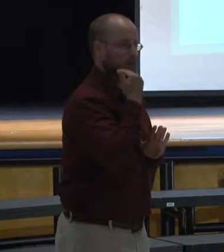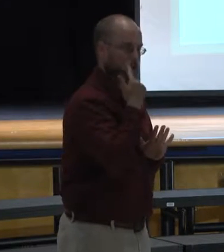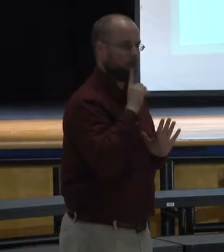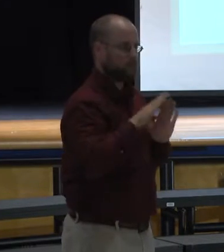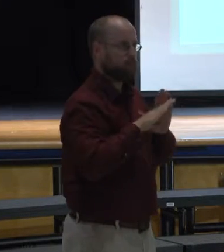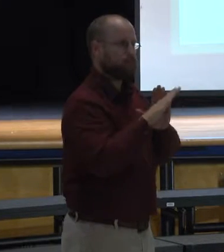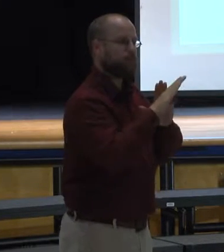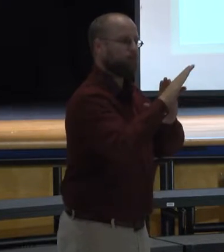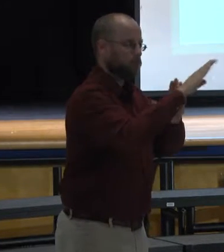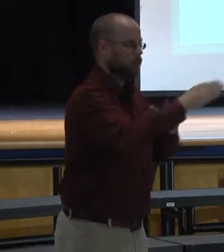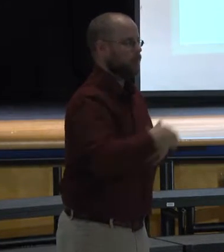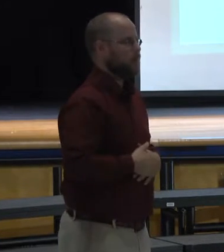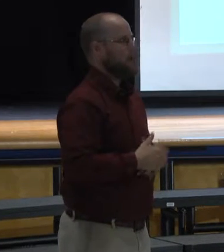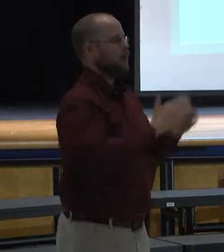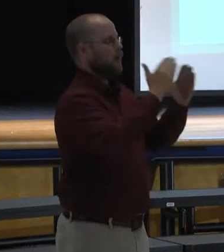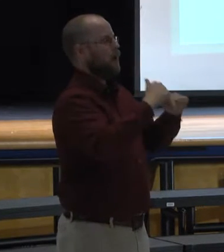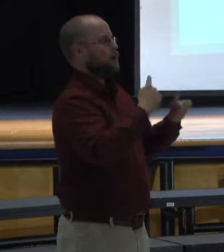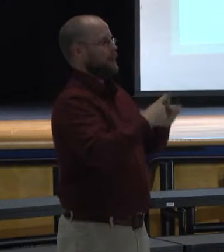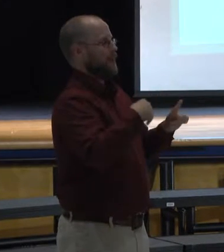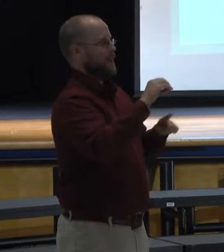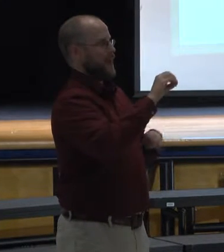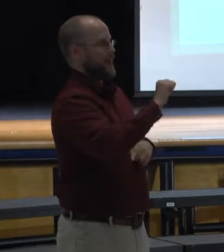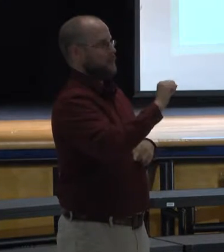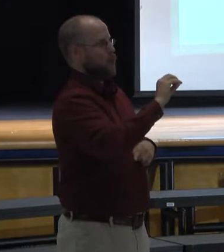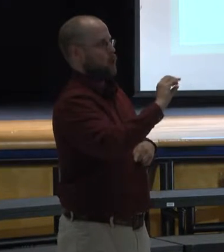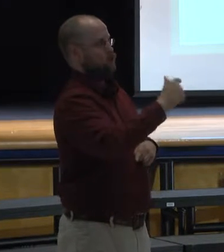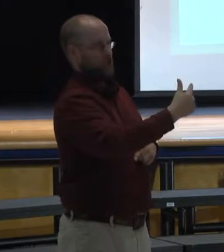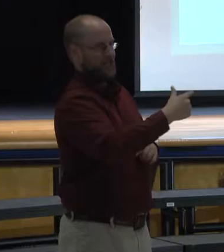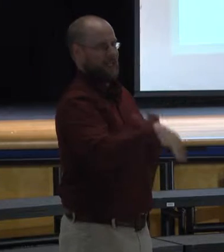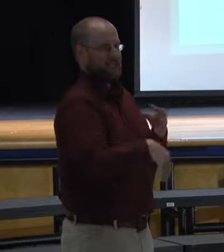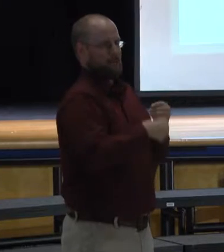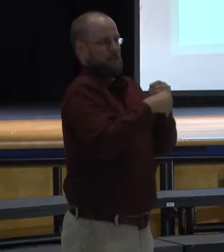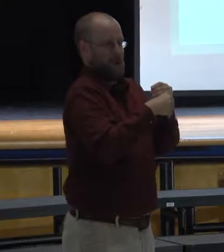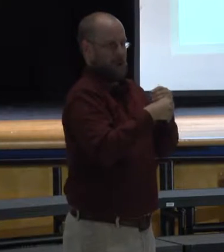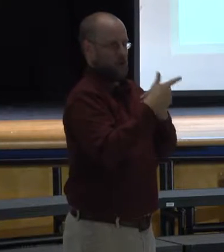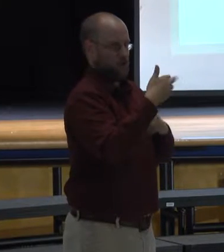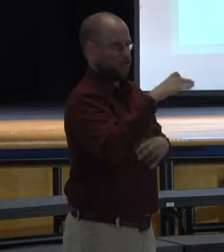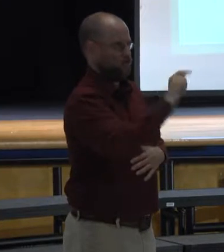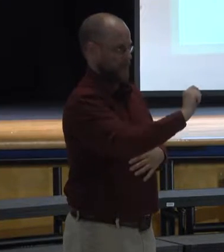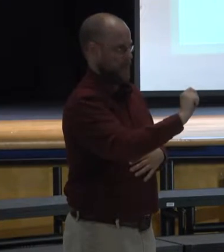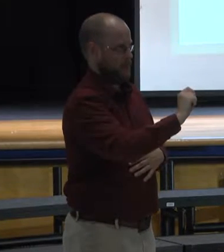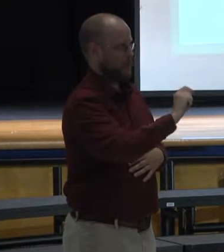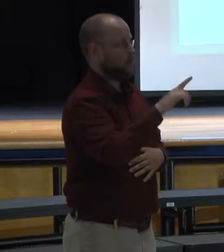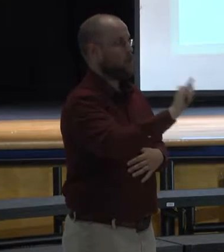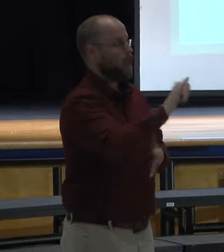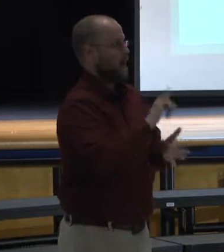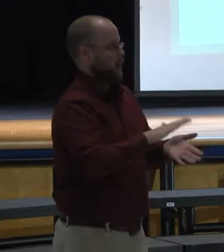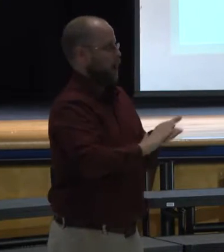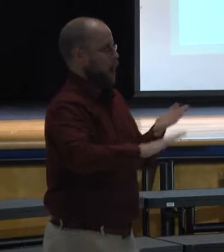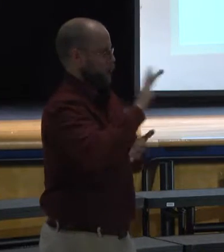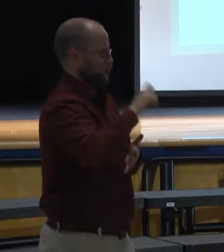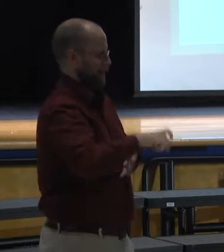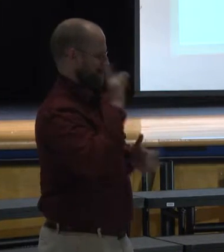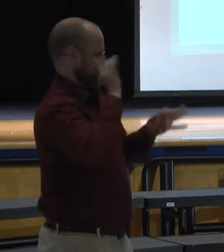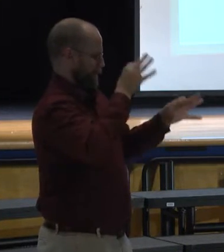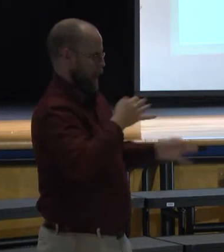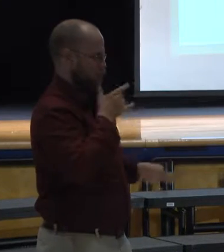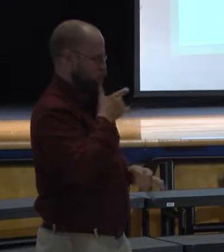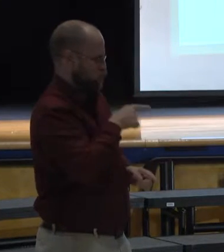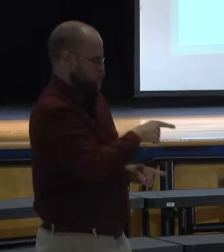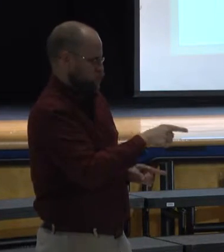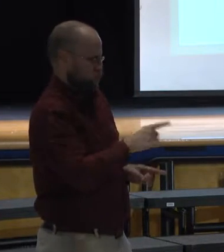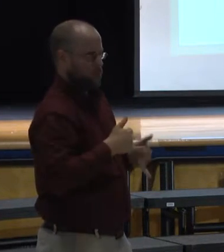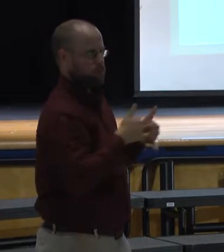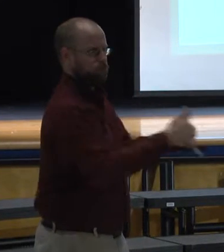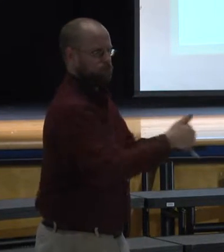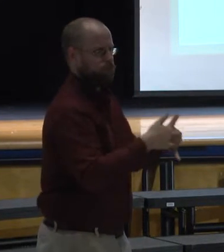has an SEOG grant, a supplemental grant, that different schools can give to their higher need students. And for students